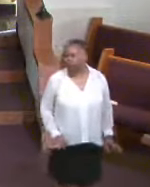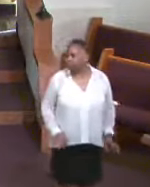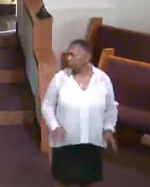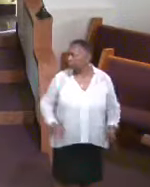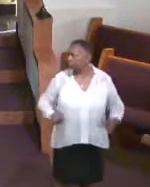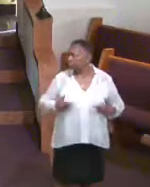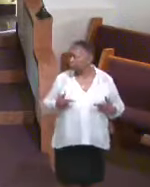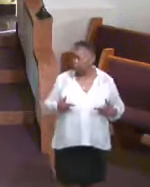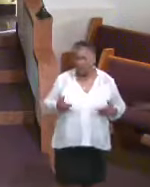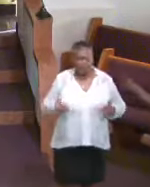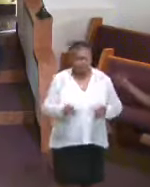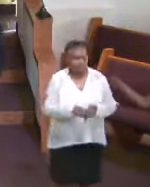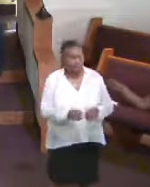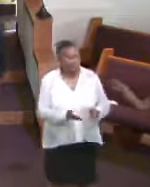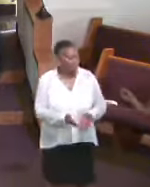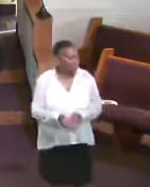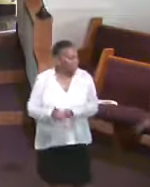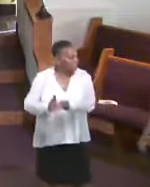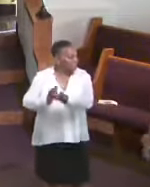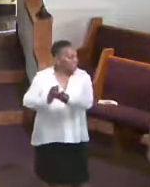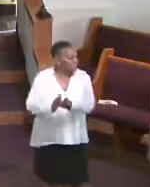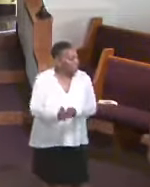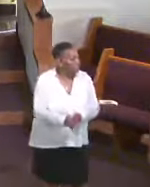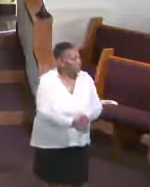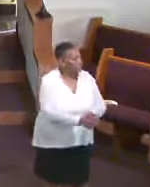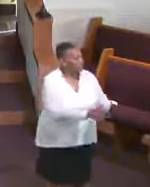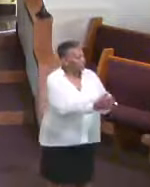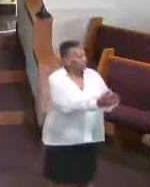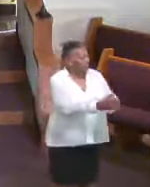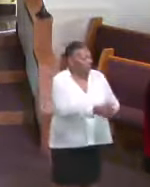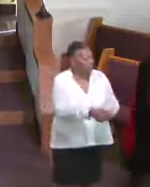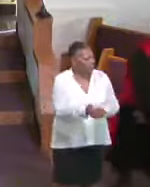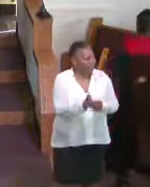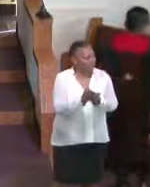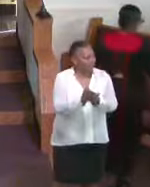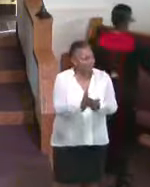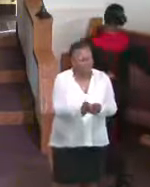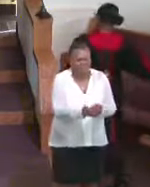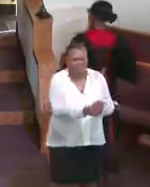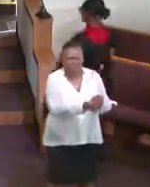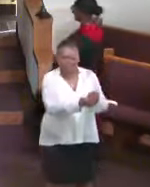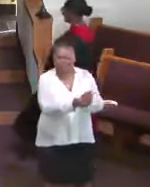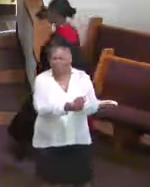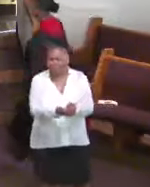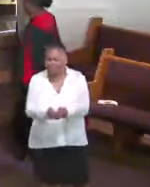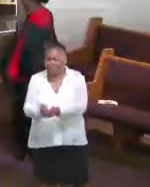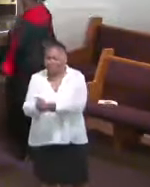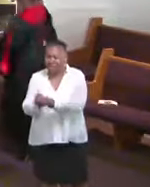Like a ship that's tossed and driven,